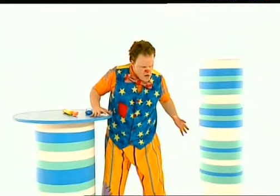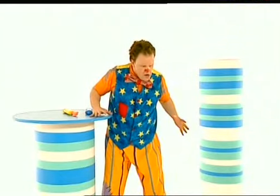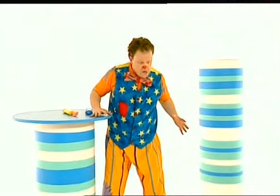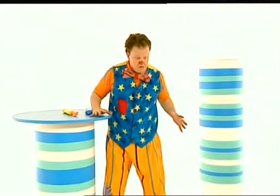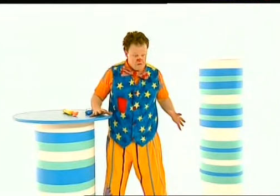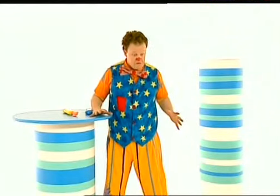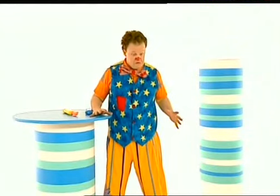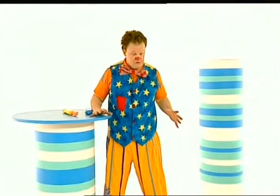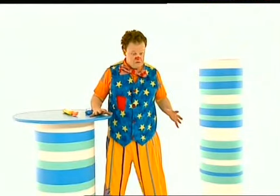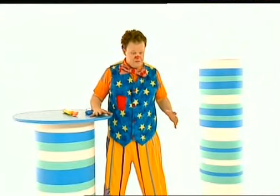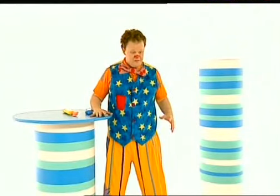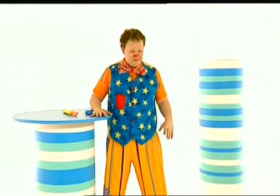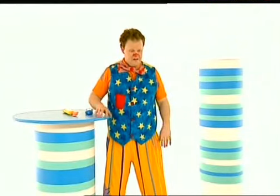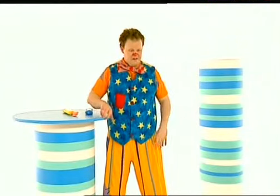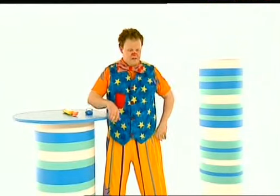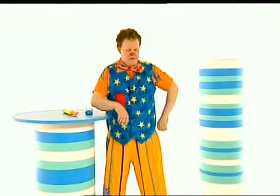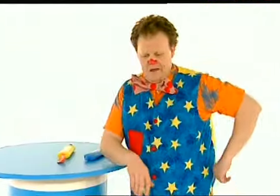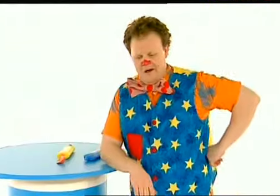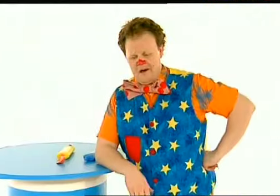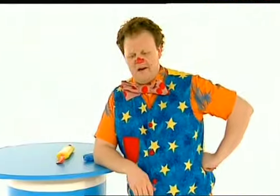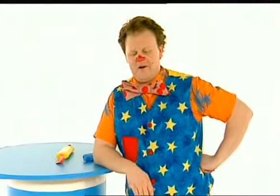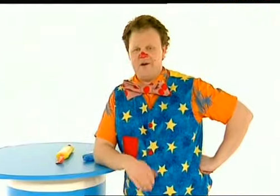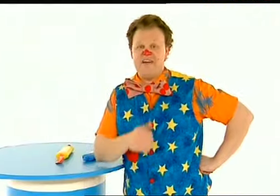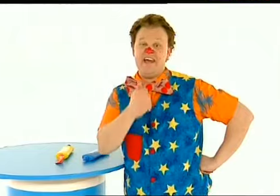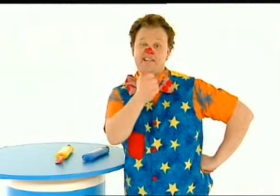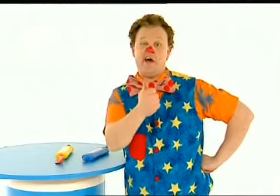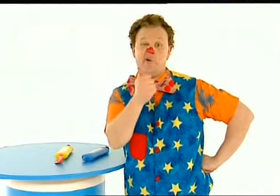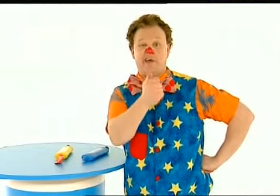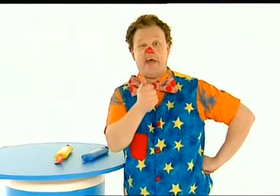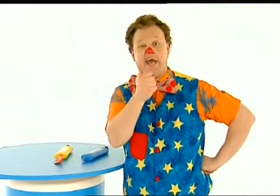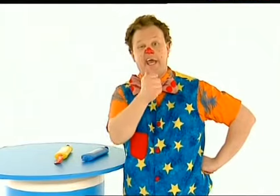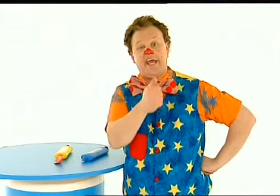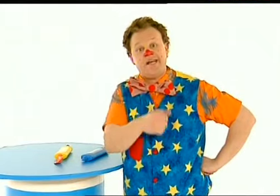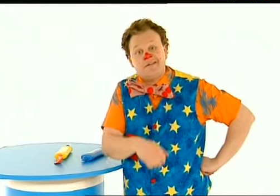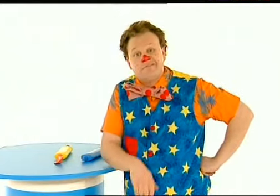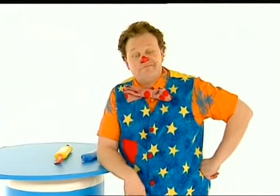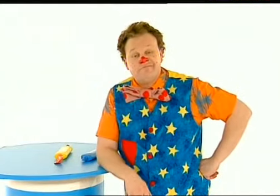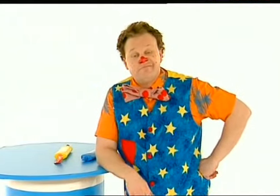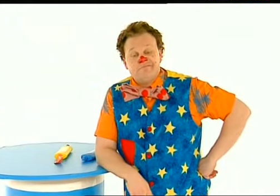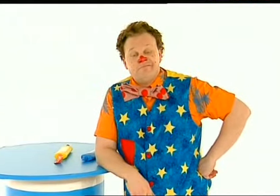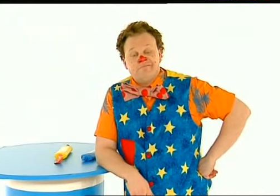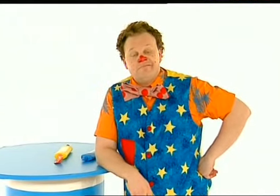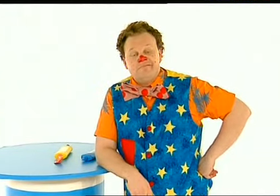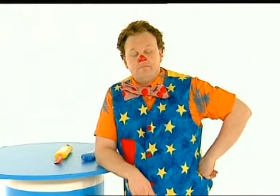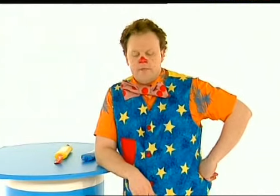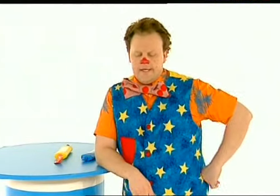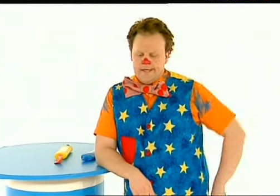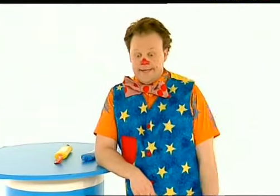Oh, sorry, Mr. Tumble. It's okay. Try again, Mr. Tumble.